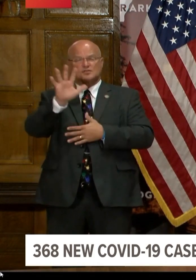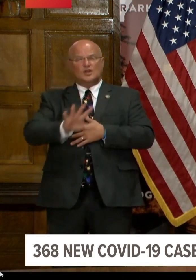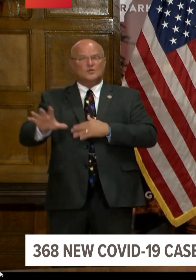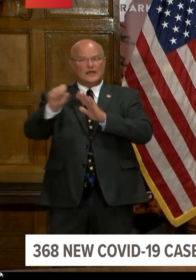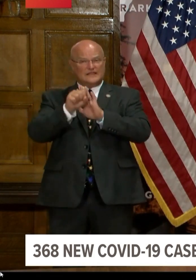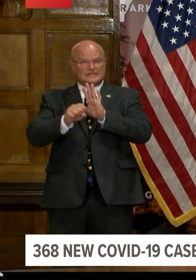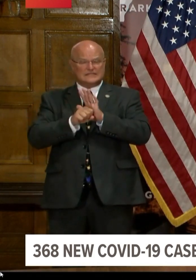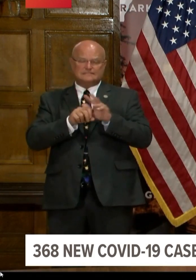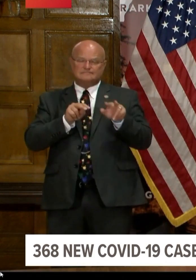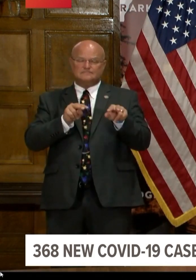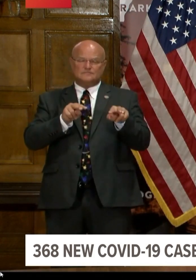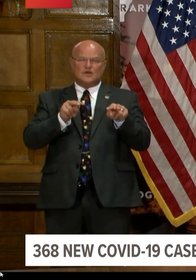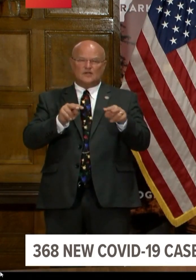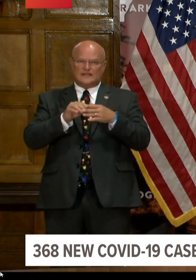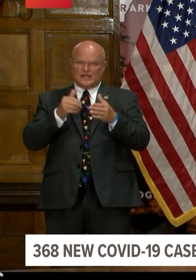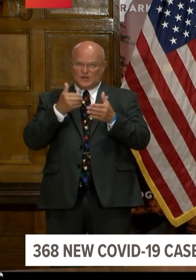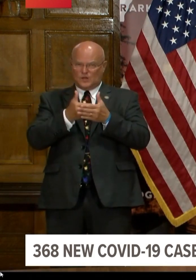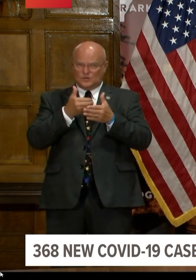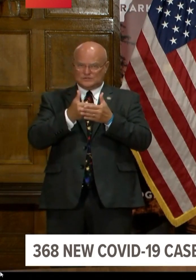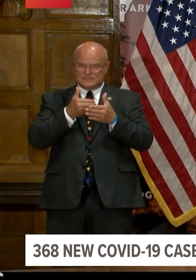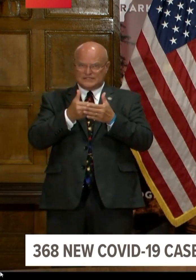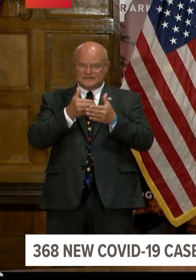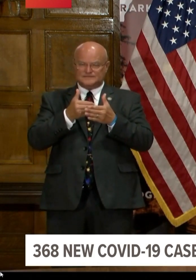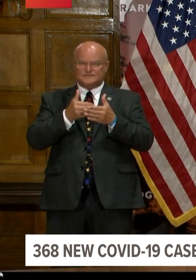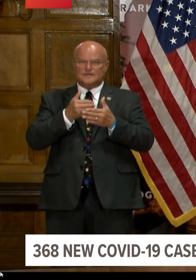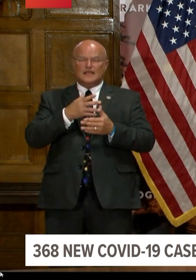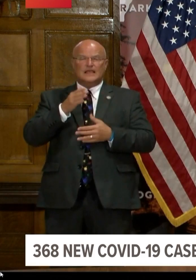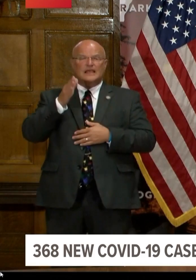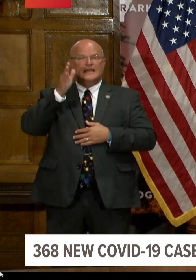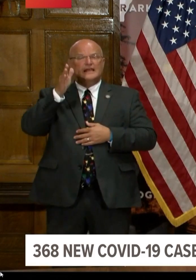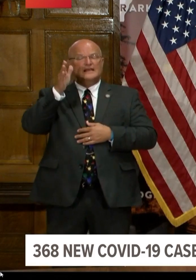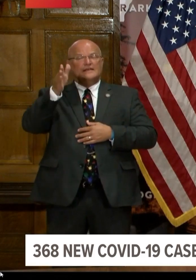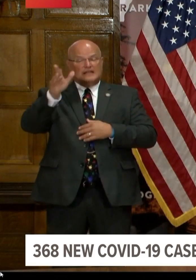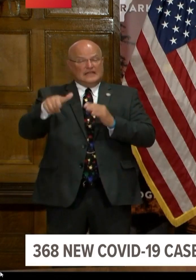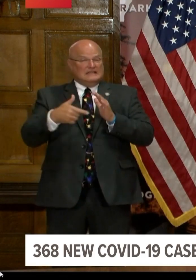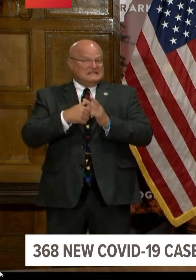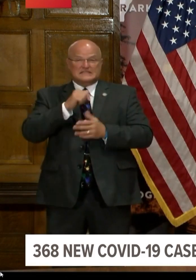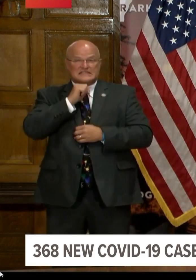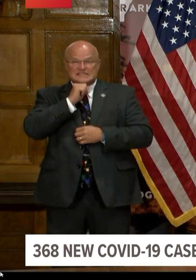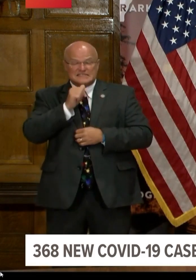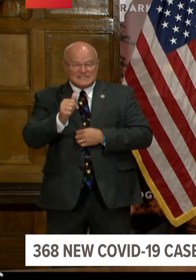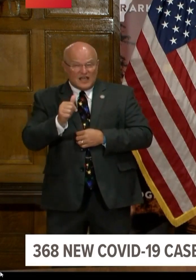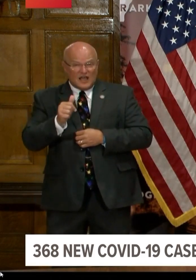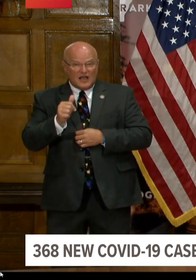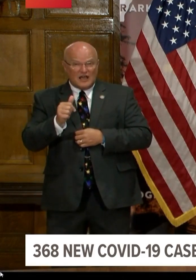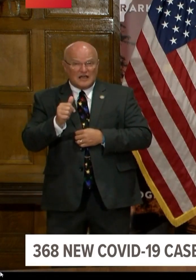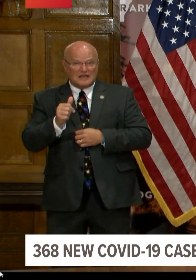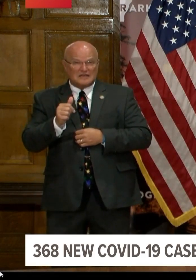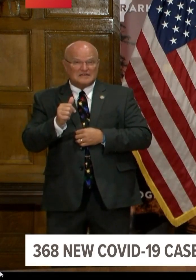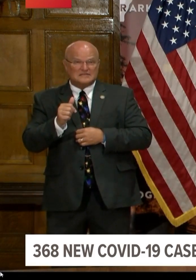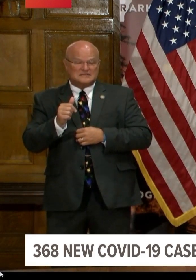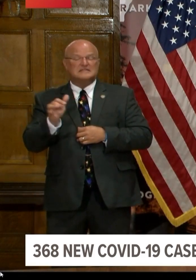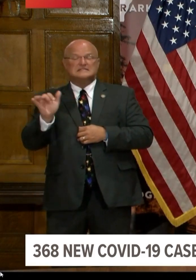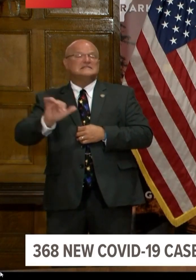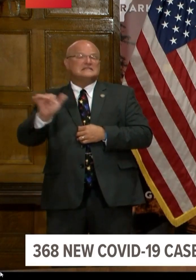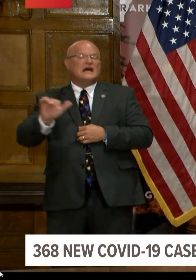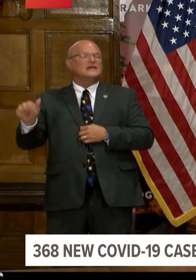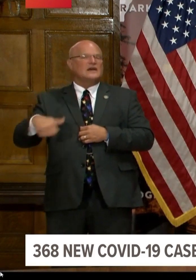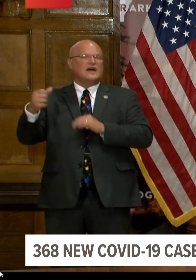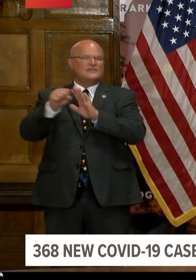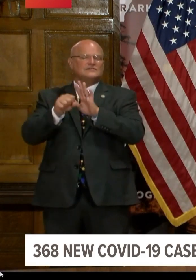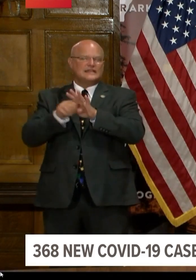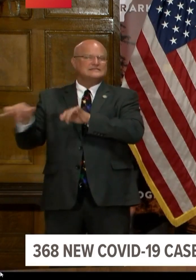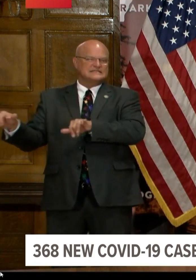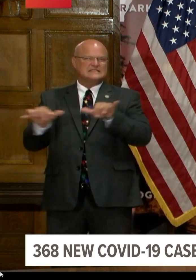we'll be monitoring that very closely in the future. This is not unlike what is being seen in other